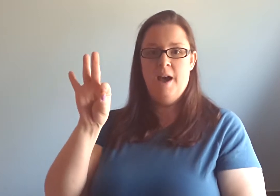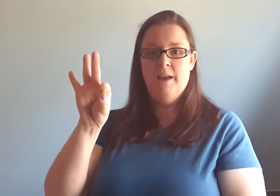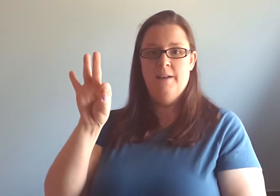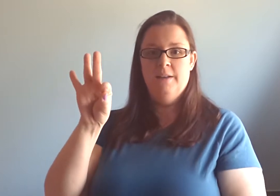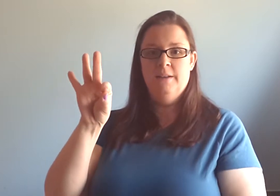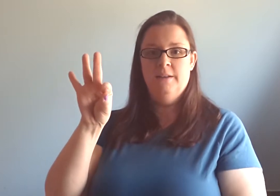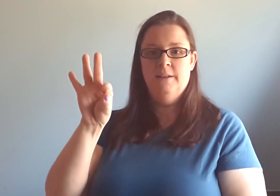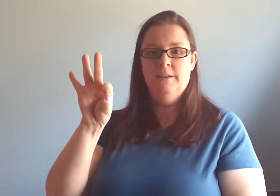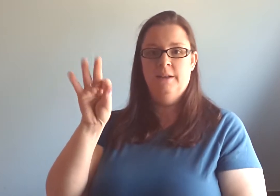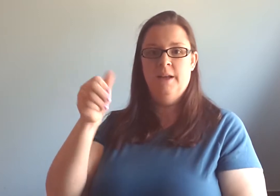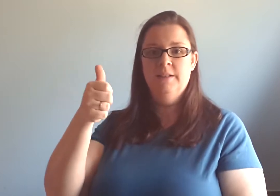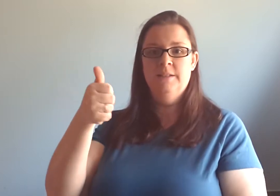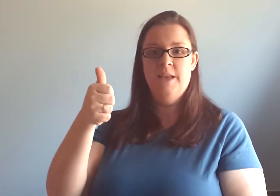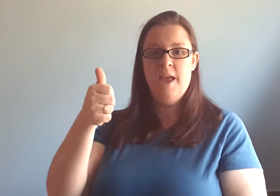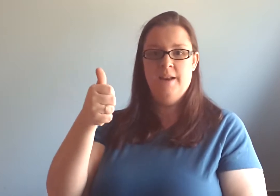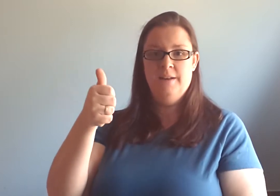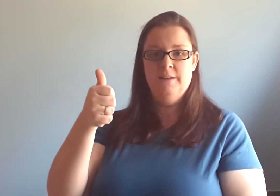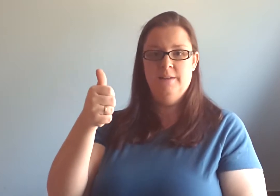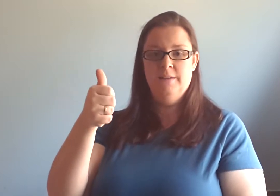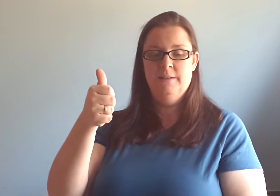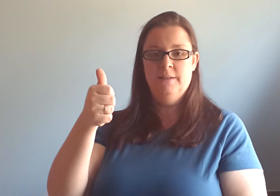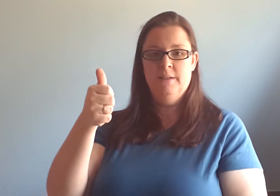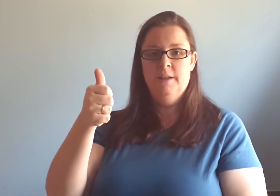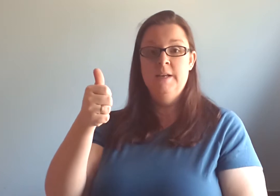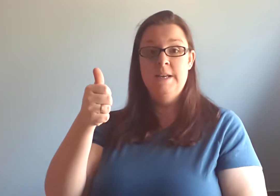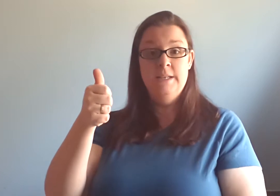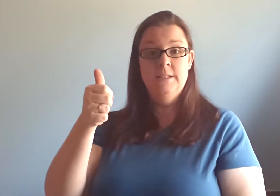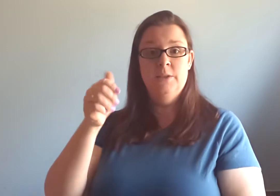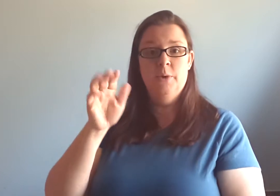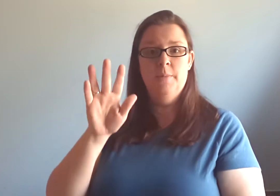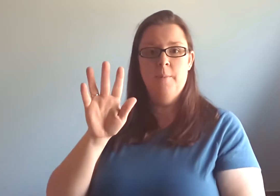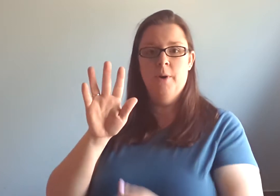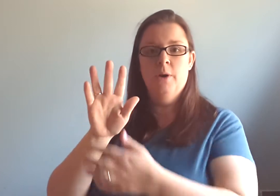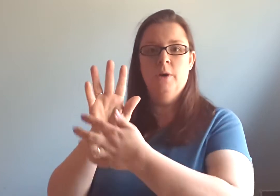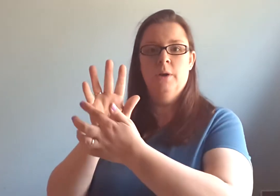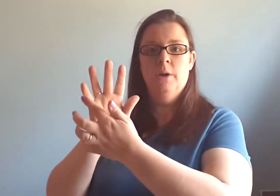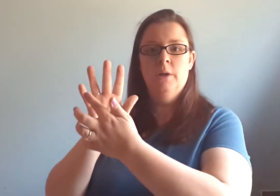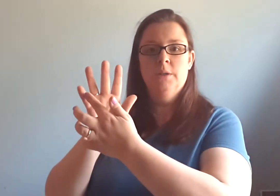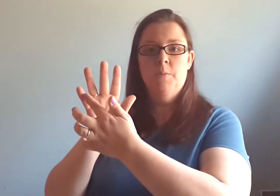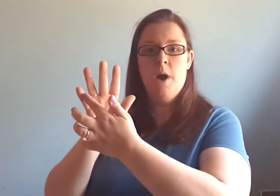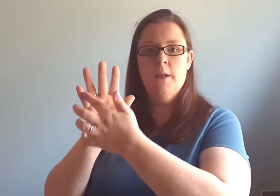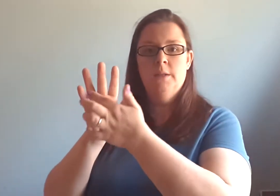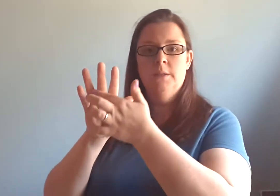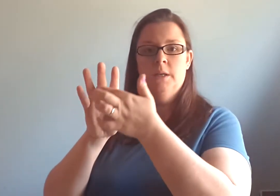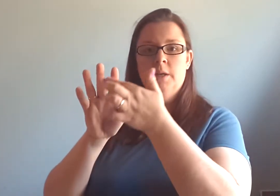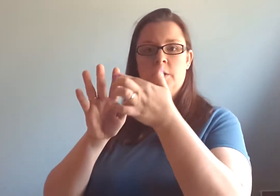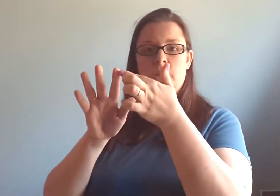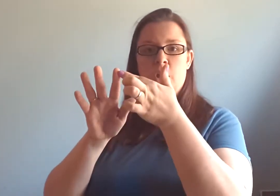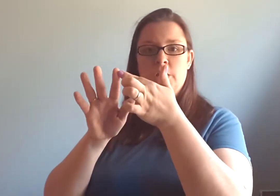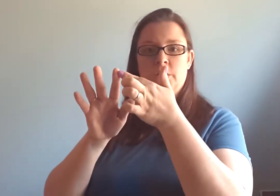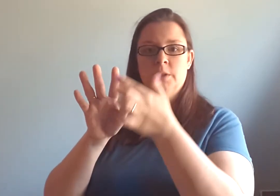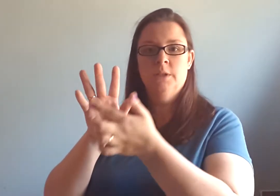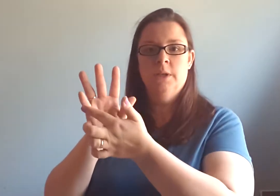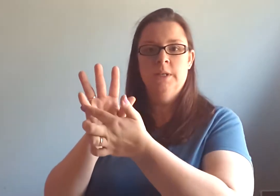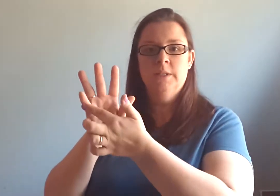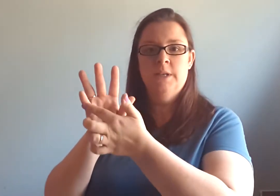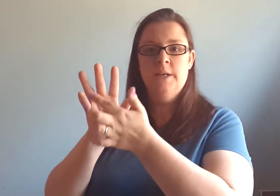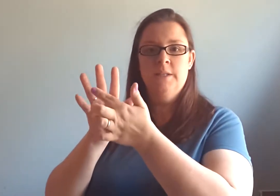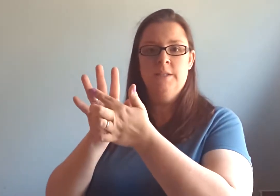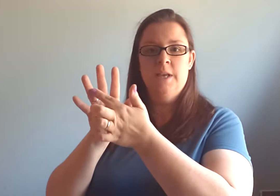9, 10. Easy to remember, smallest to the largest. 6,